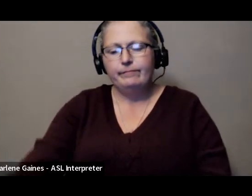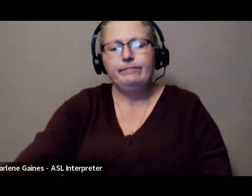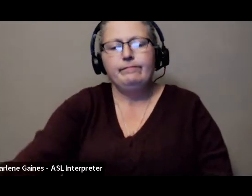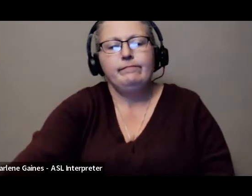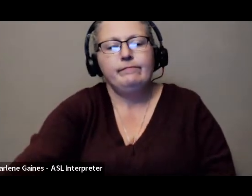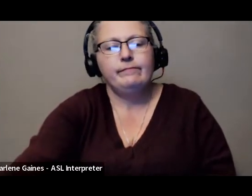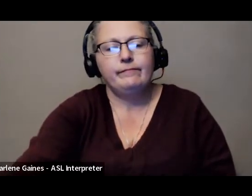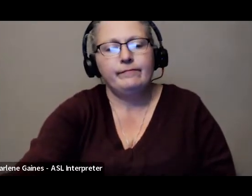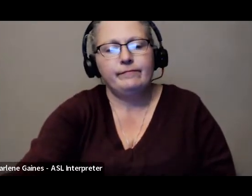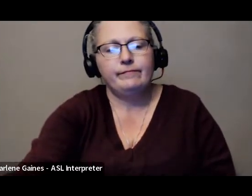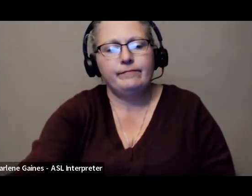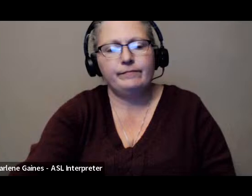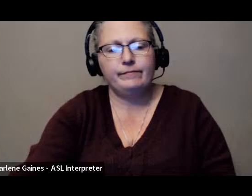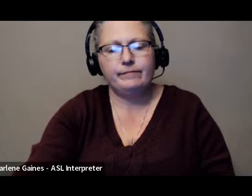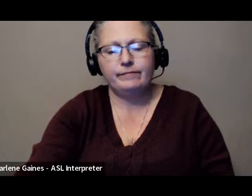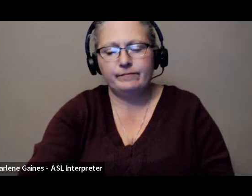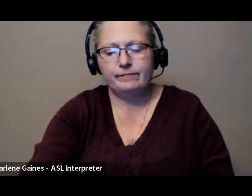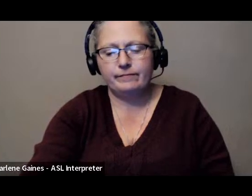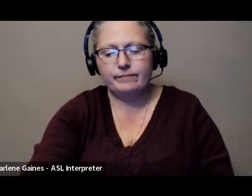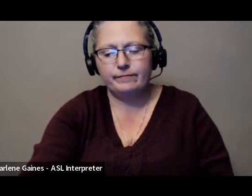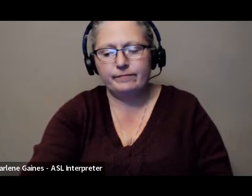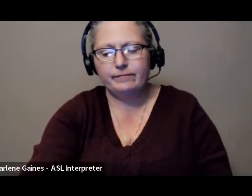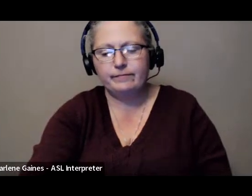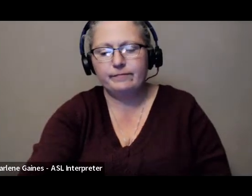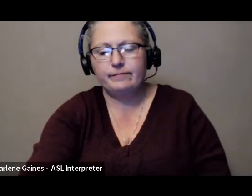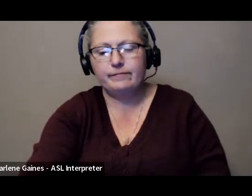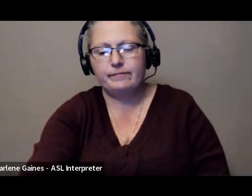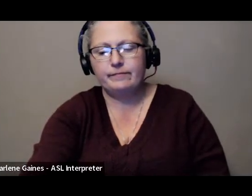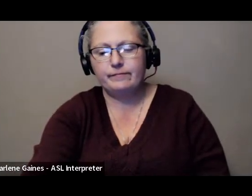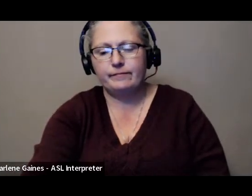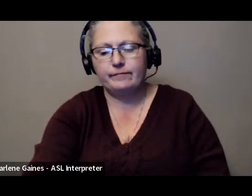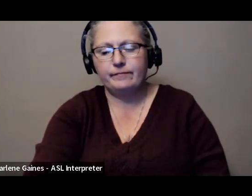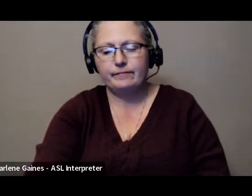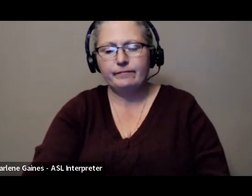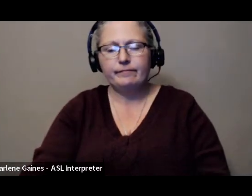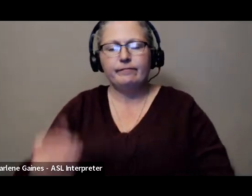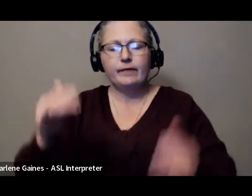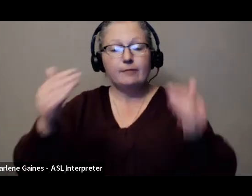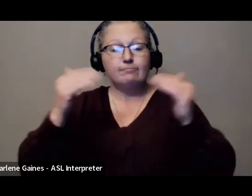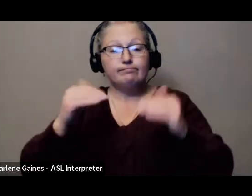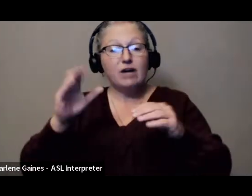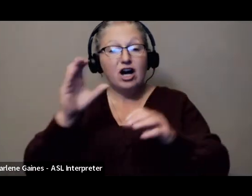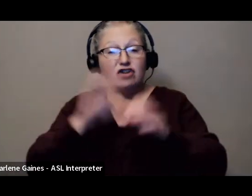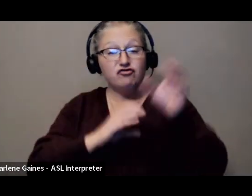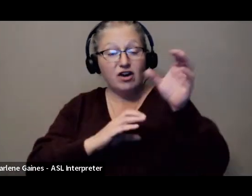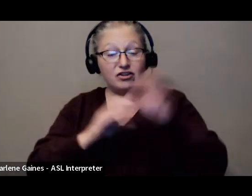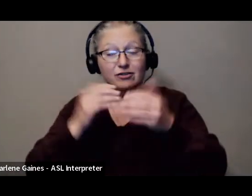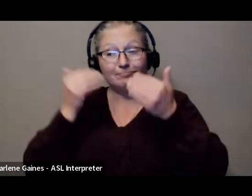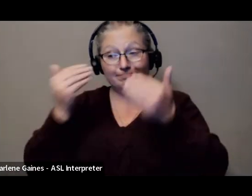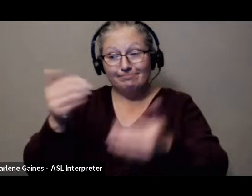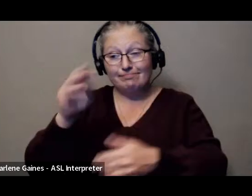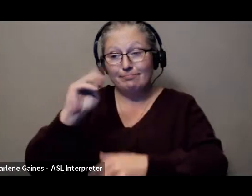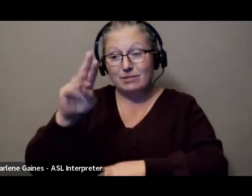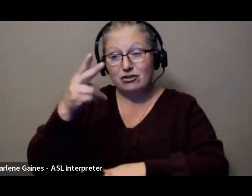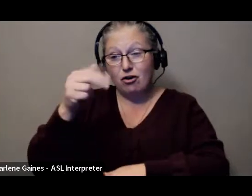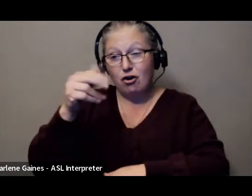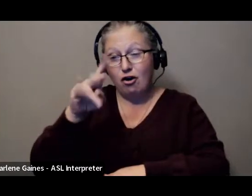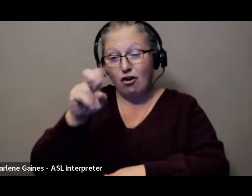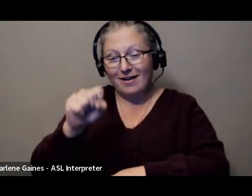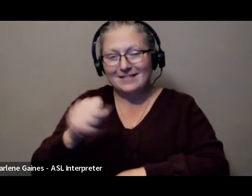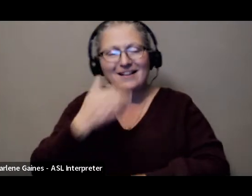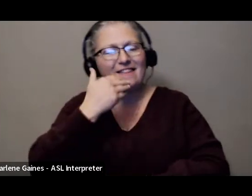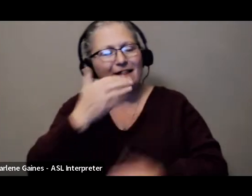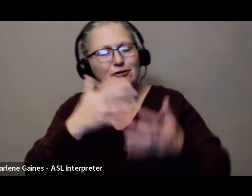All right. Moving on to construction. Go ahead, Mr. Hawkins. Thank you so